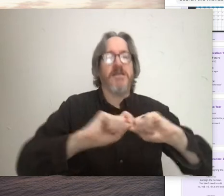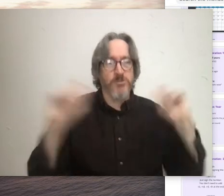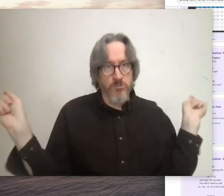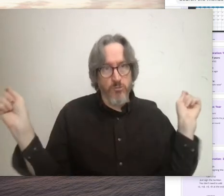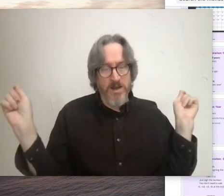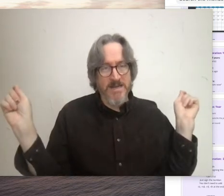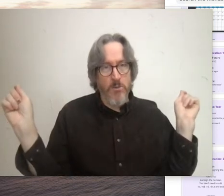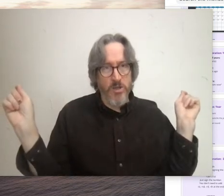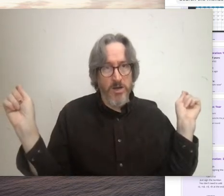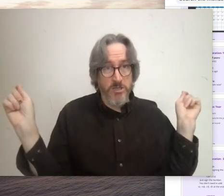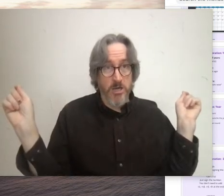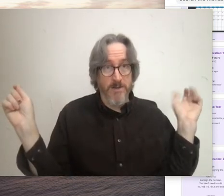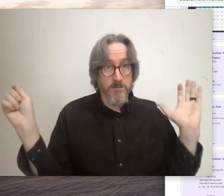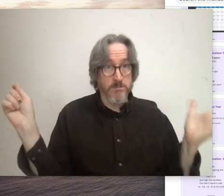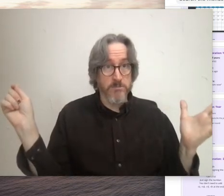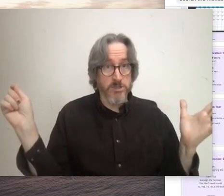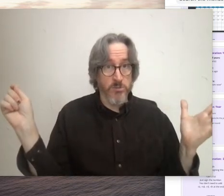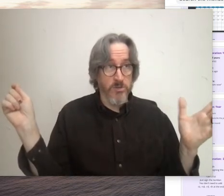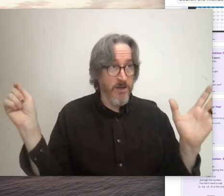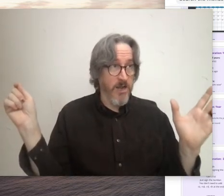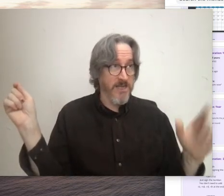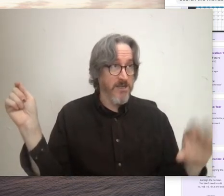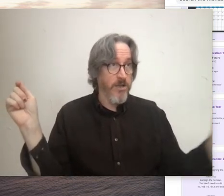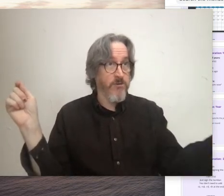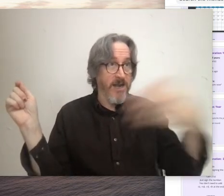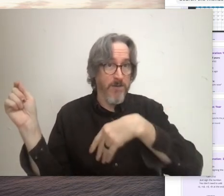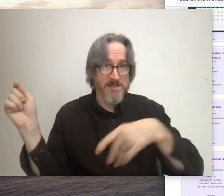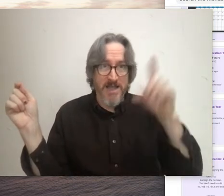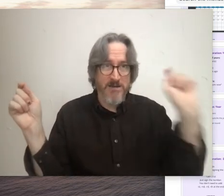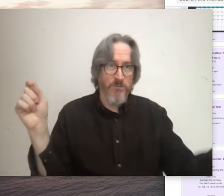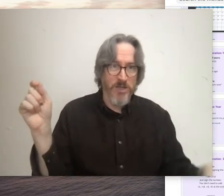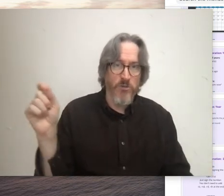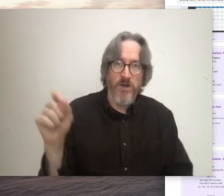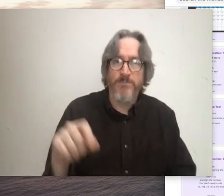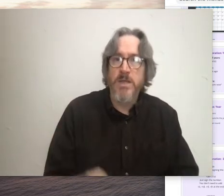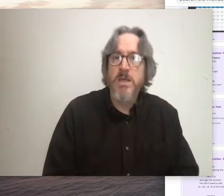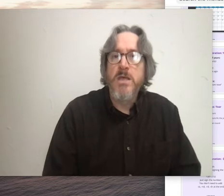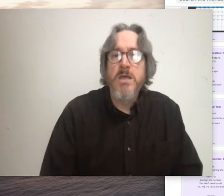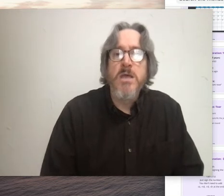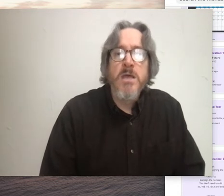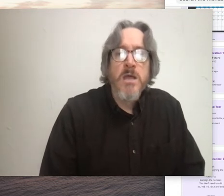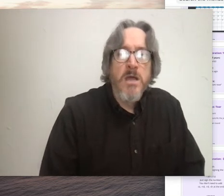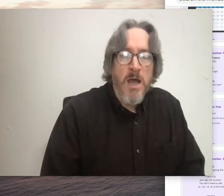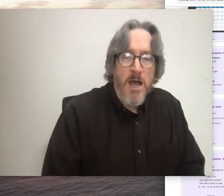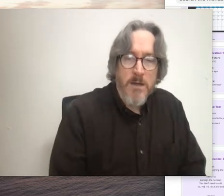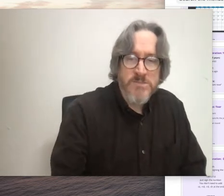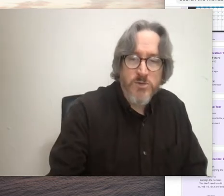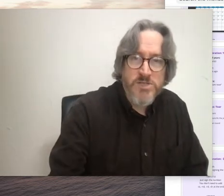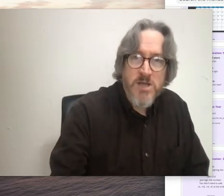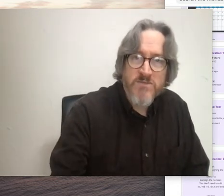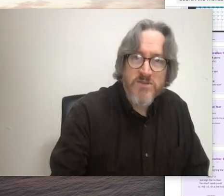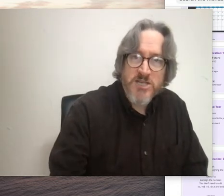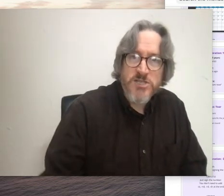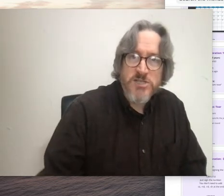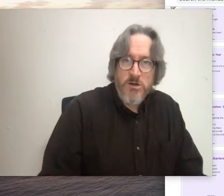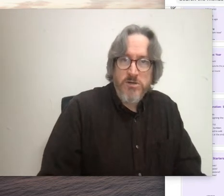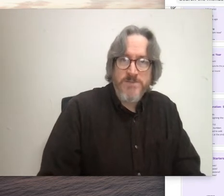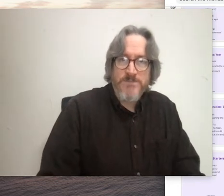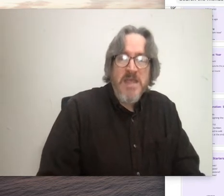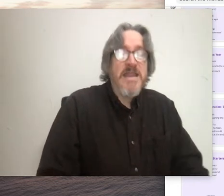come in class, write down what you want to talk about so that I can say, okay, great, erase that. We can move on. So those are the